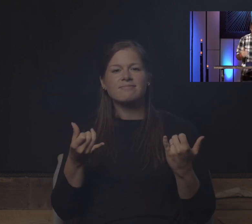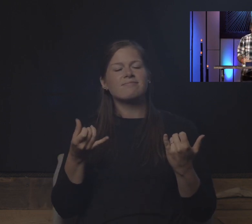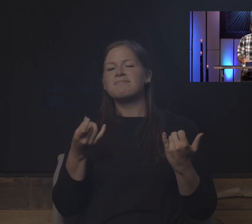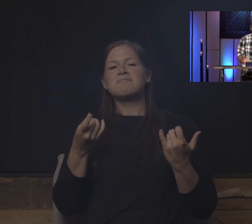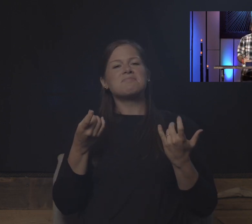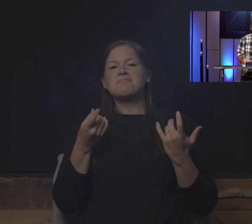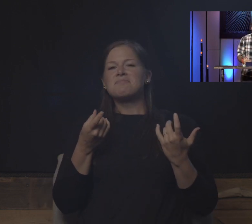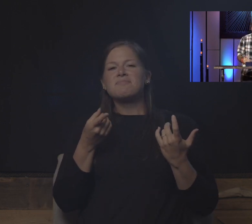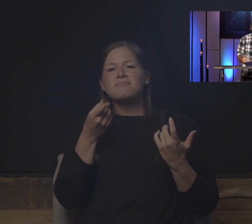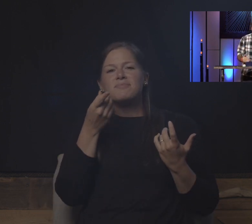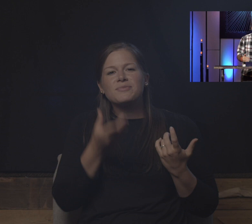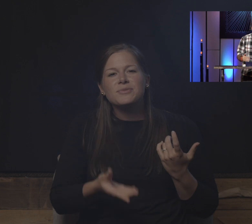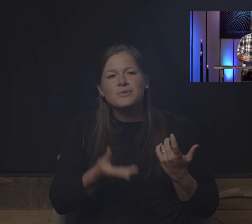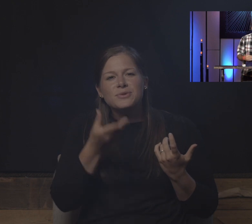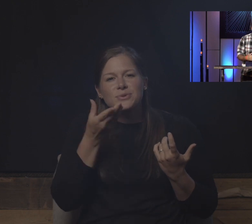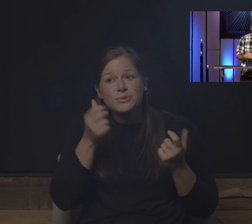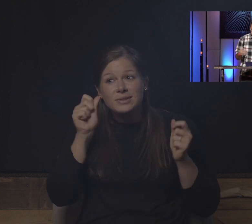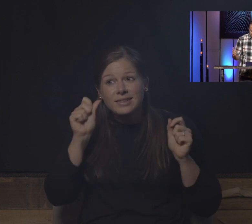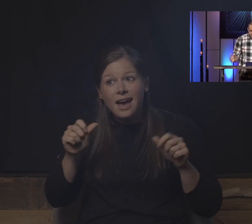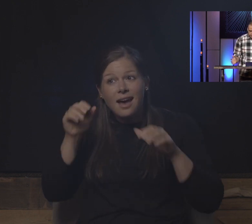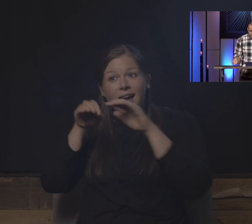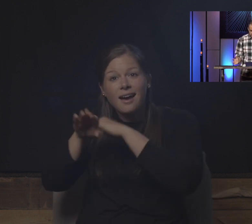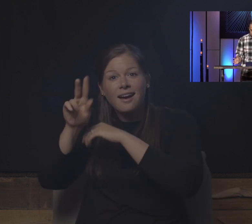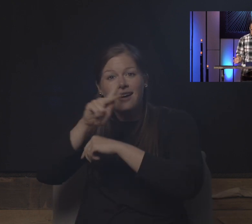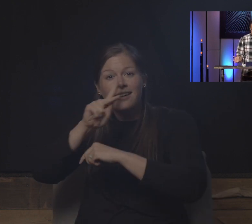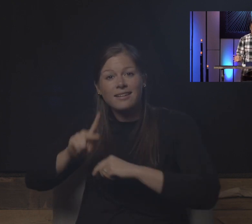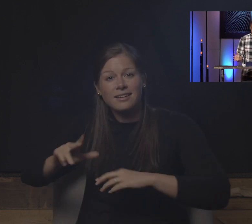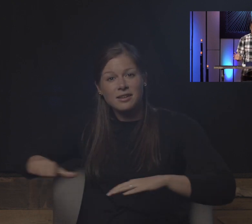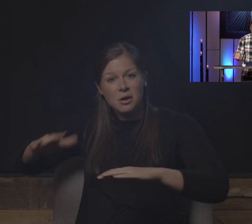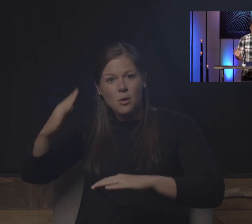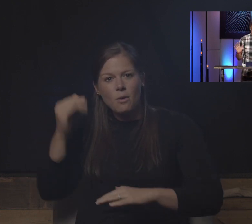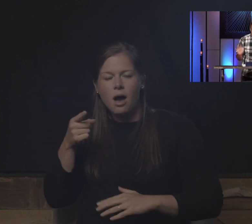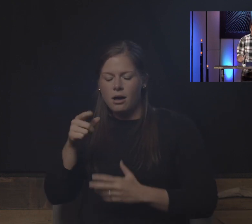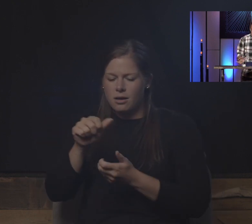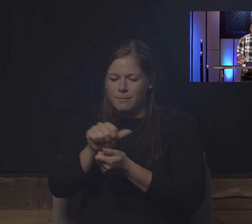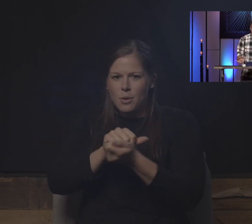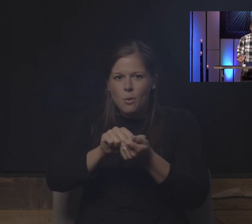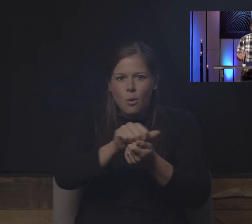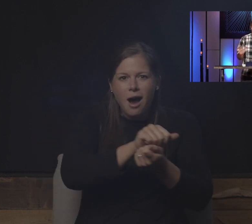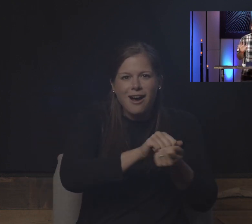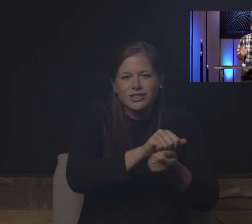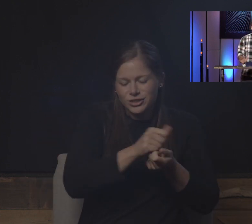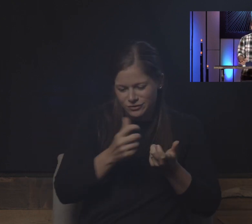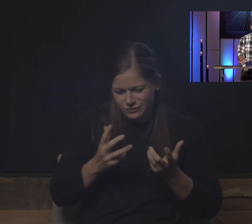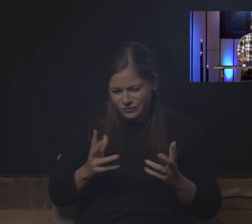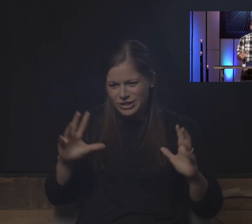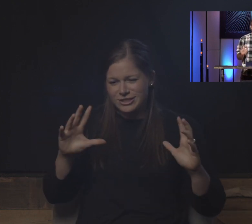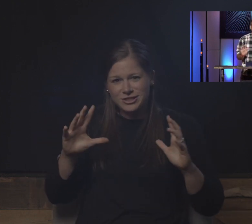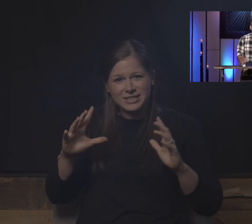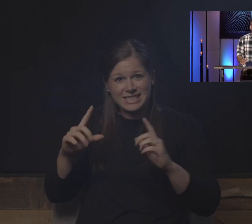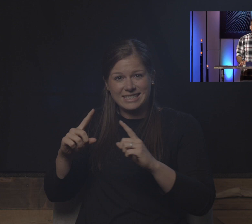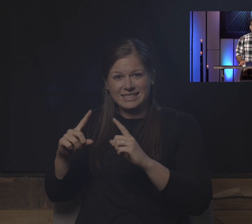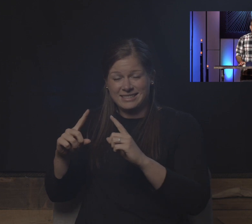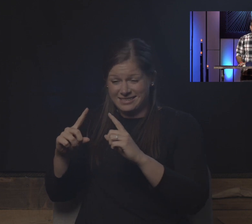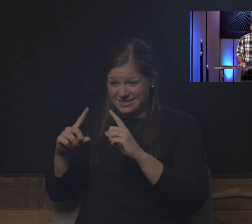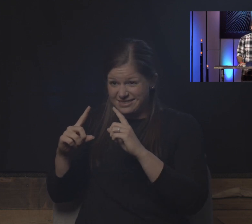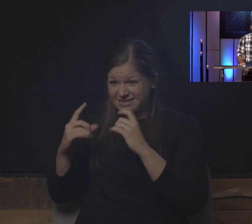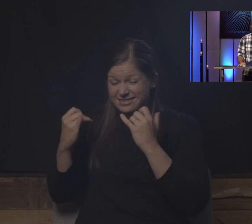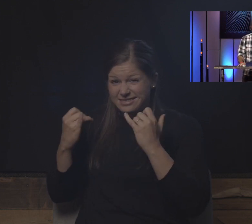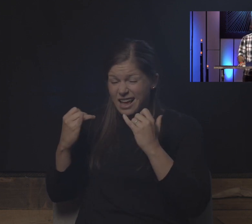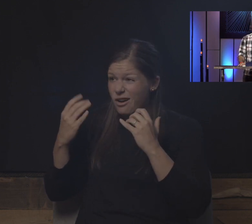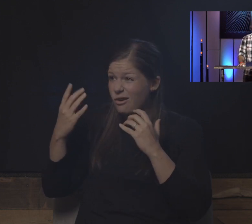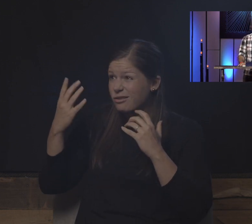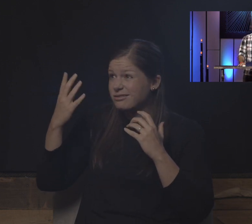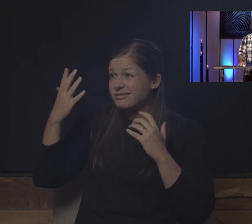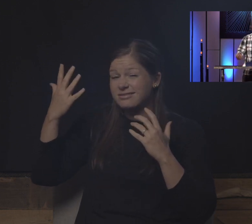you were washed, you were sanctified, you were justified in the name of the Lord Jesus